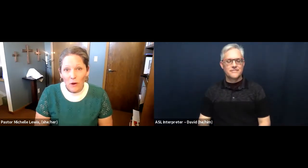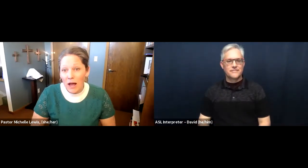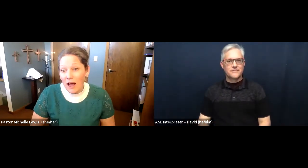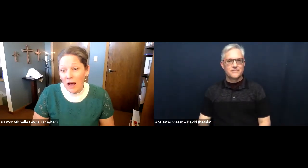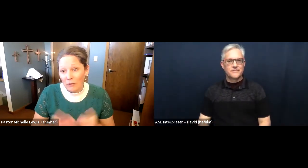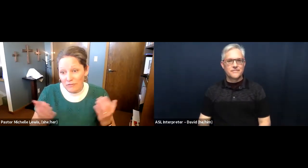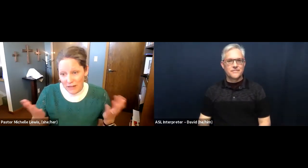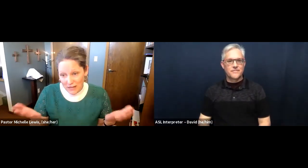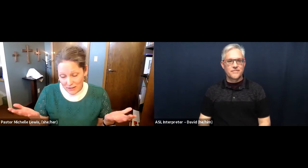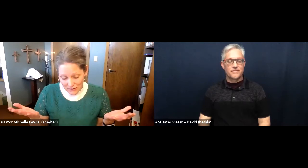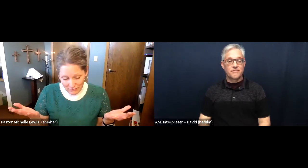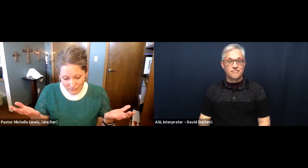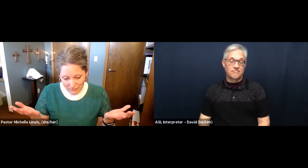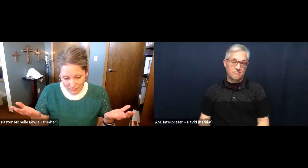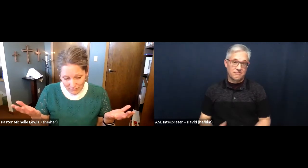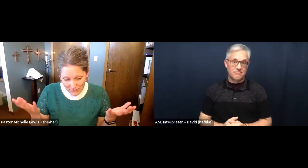So our faith